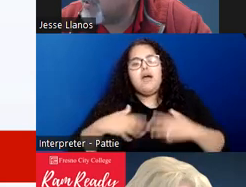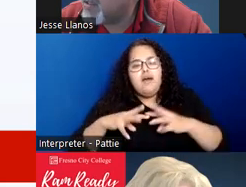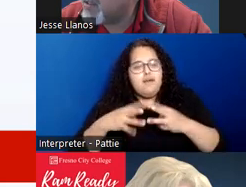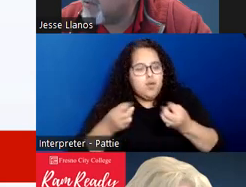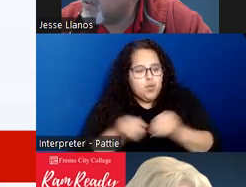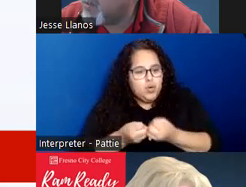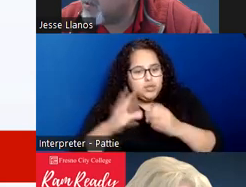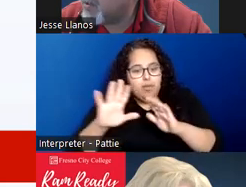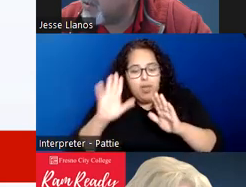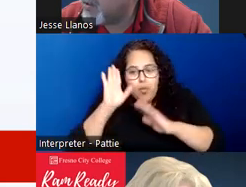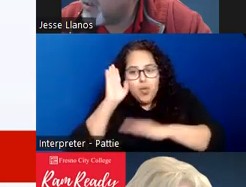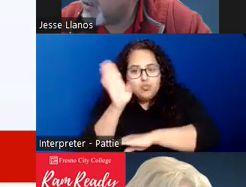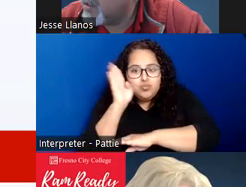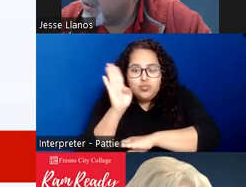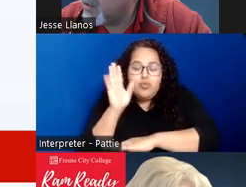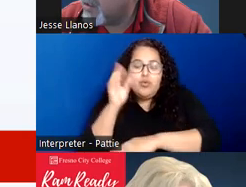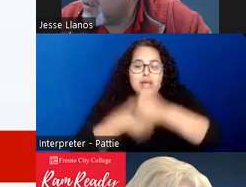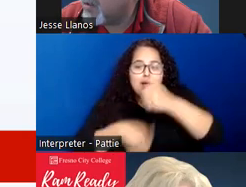being presented every semester.